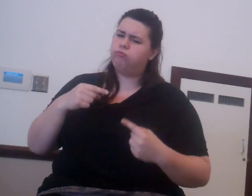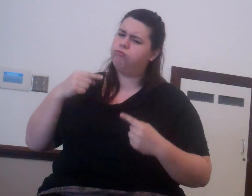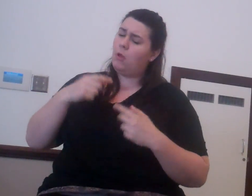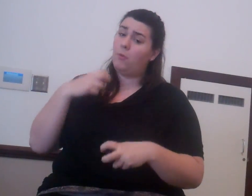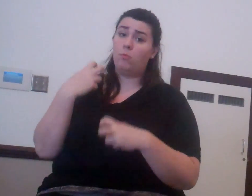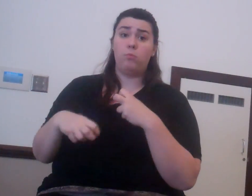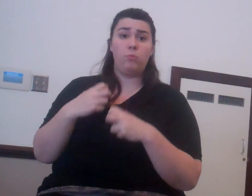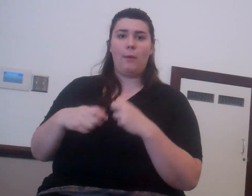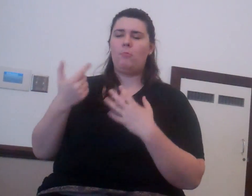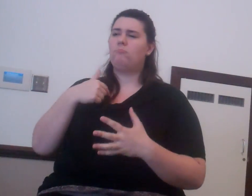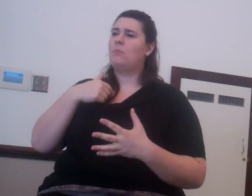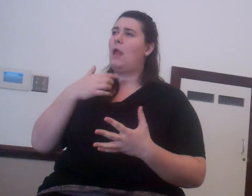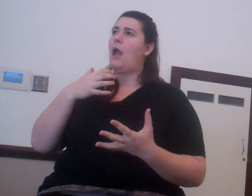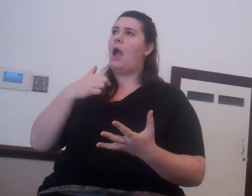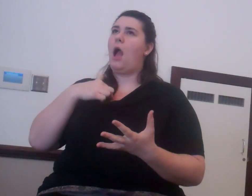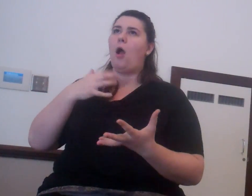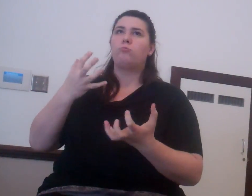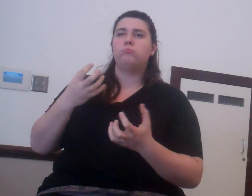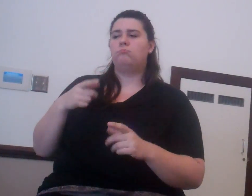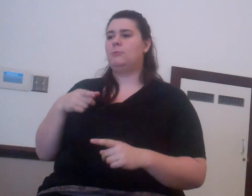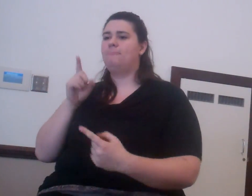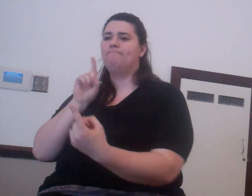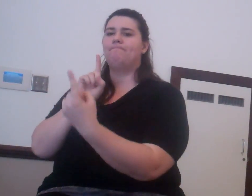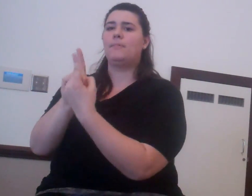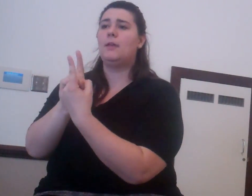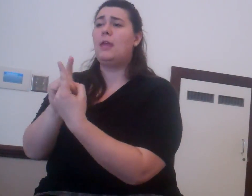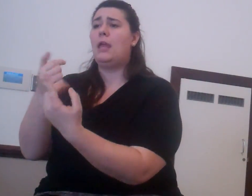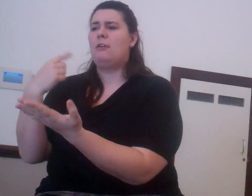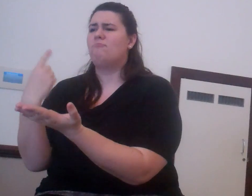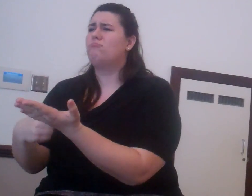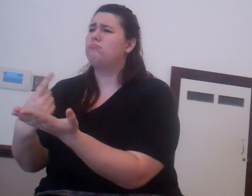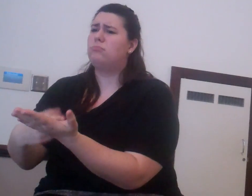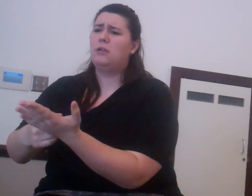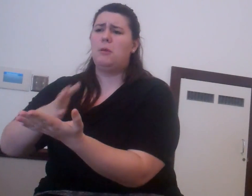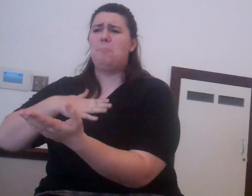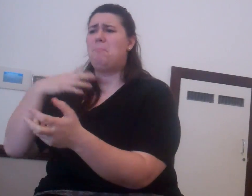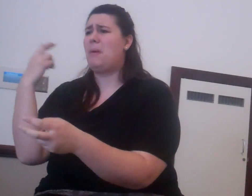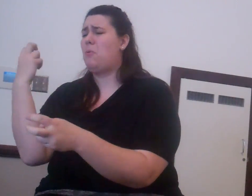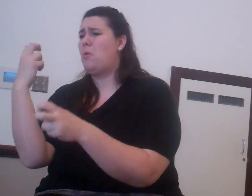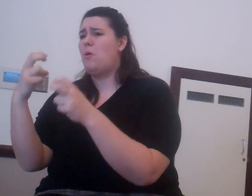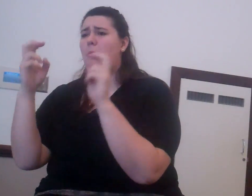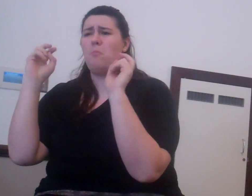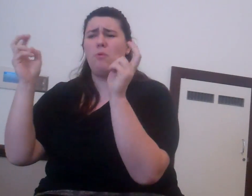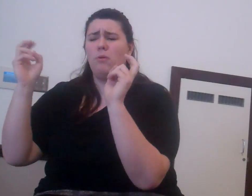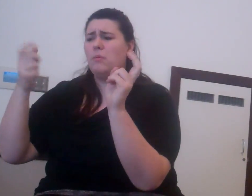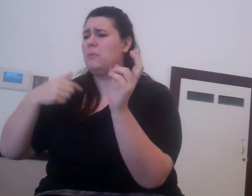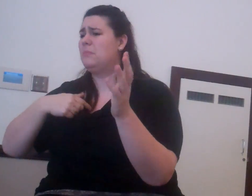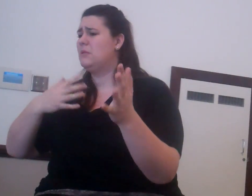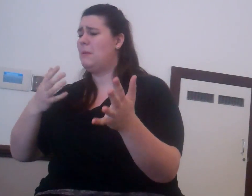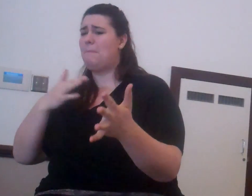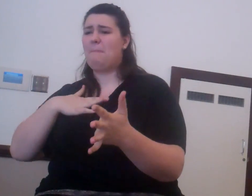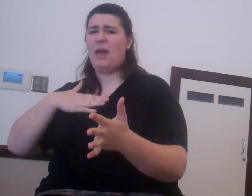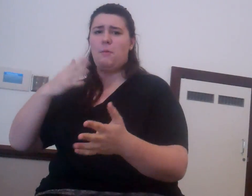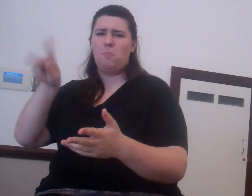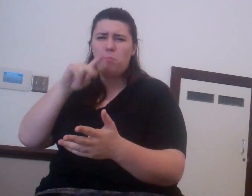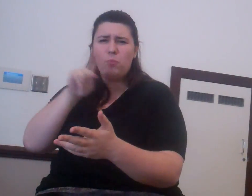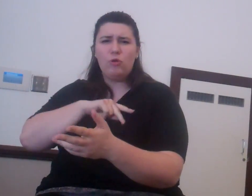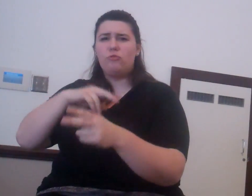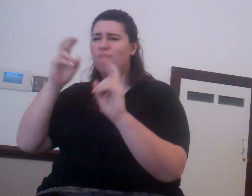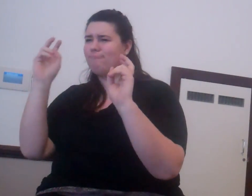about serious things like career feedback and kind of work-related items, but also personal things. So you might have a best